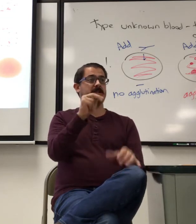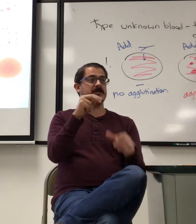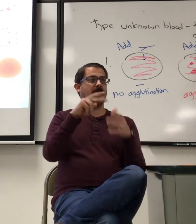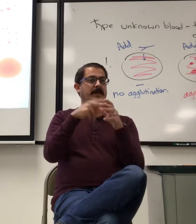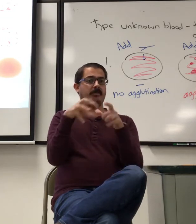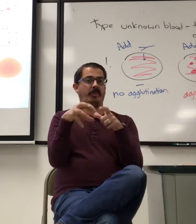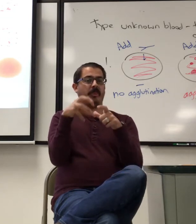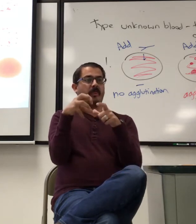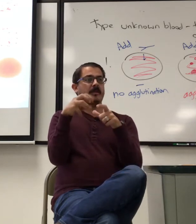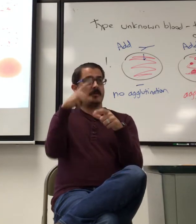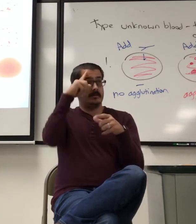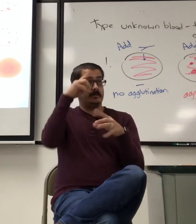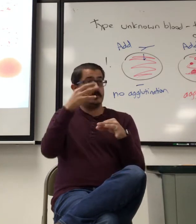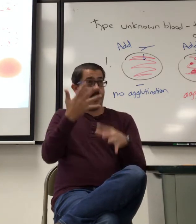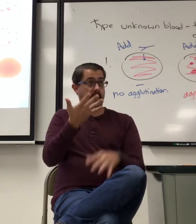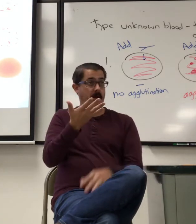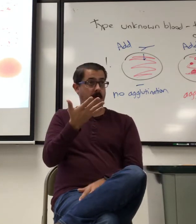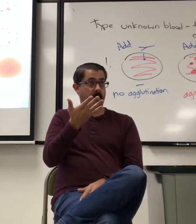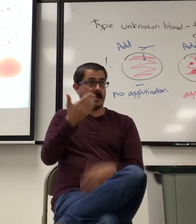What conclusion do you draw?